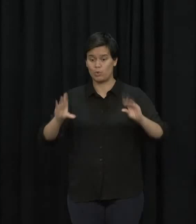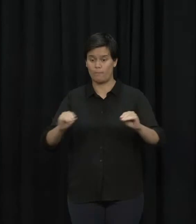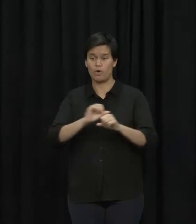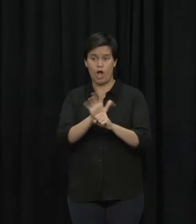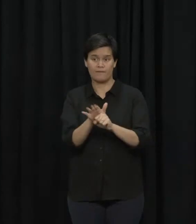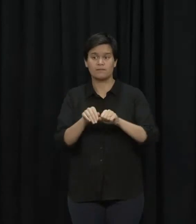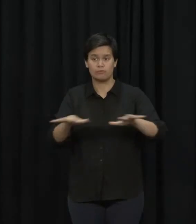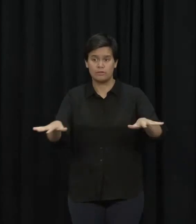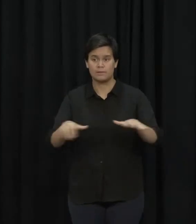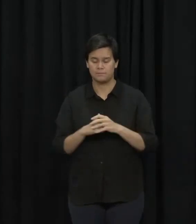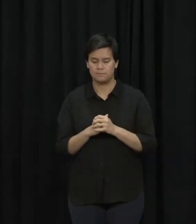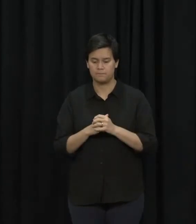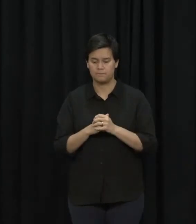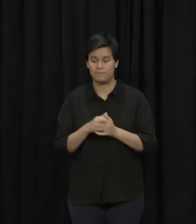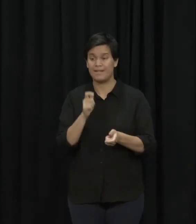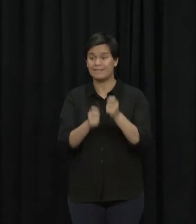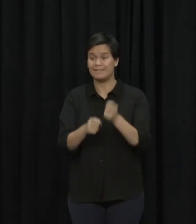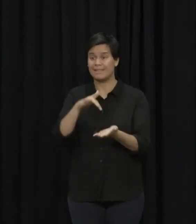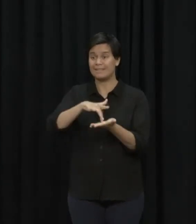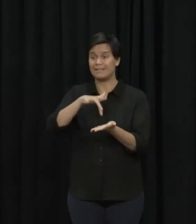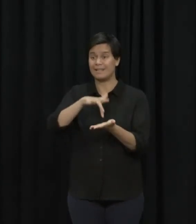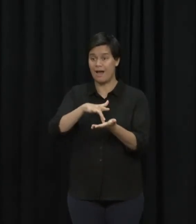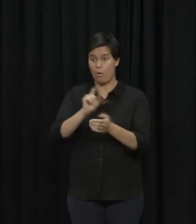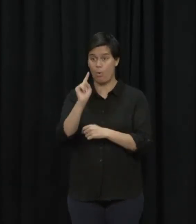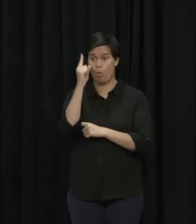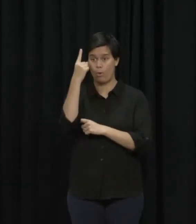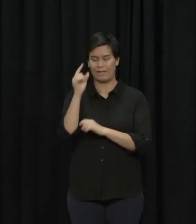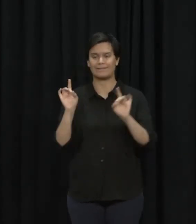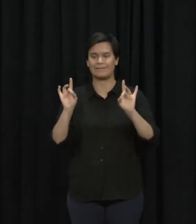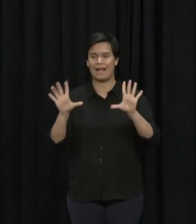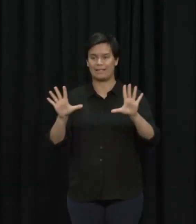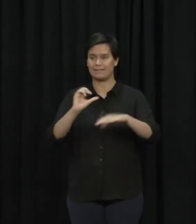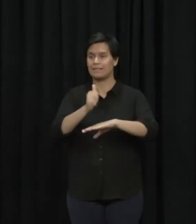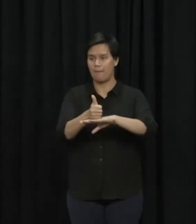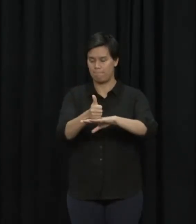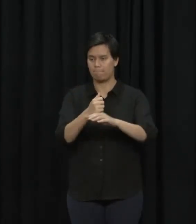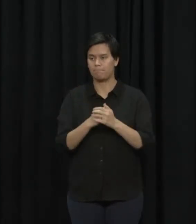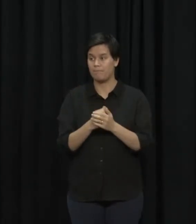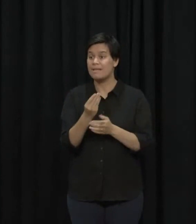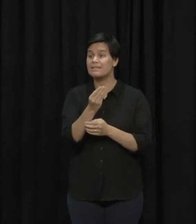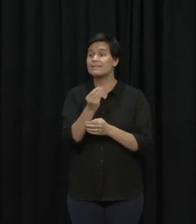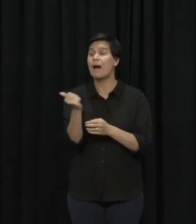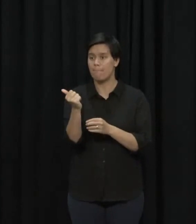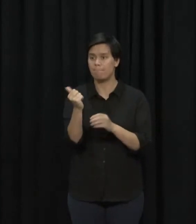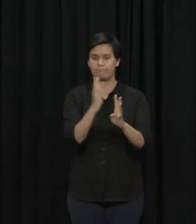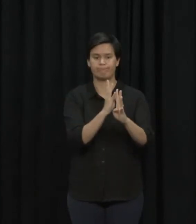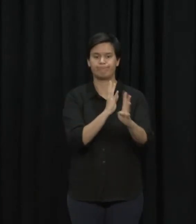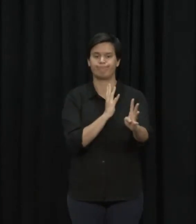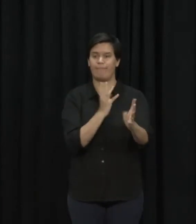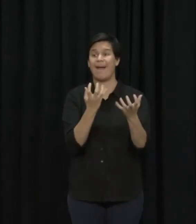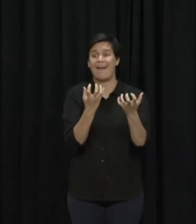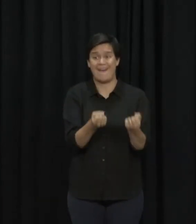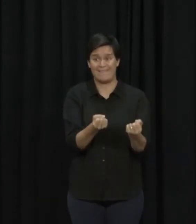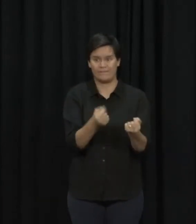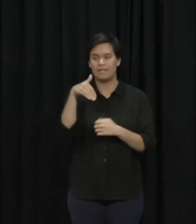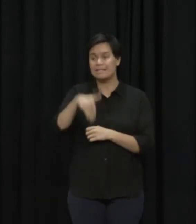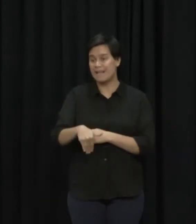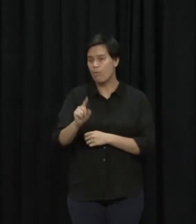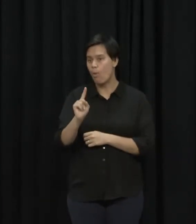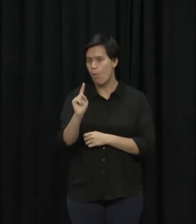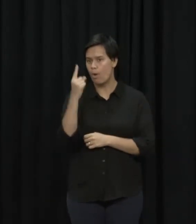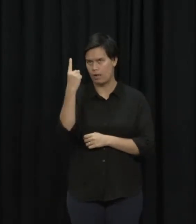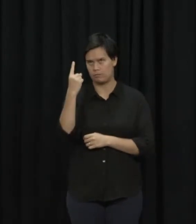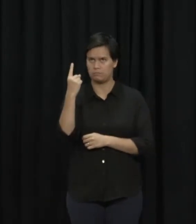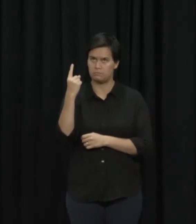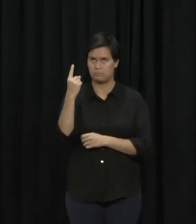For testing, there are 10 testing stations in Auckland today. There are waits at some of them. At 12:30, I understand that the ones in South Auckland may have had